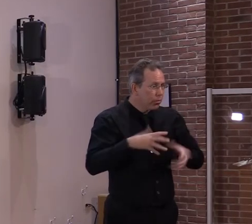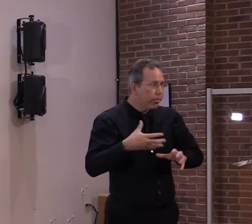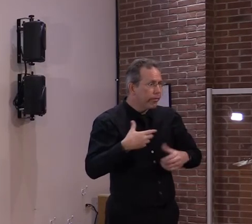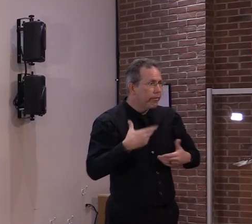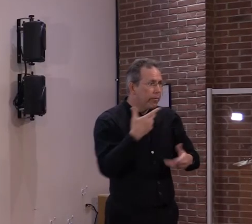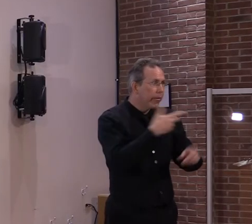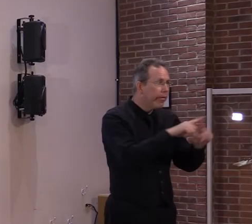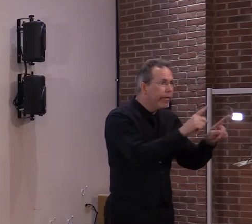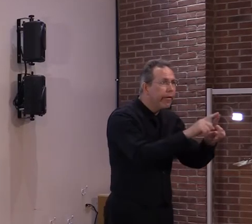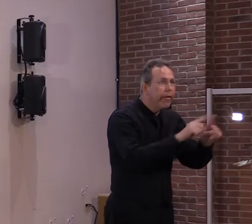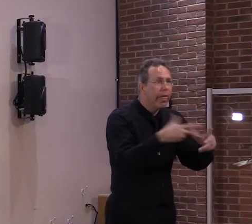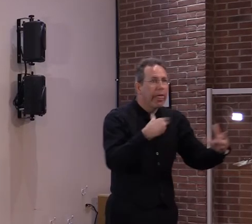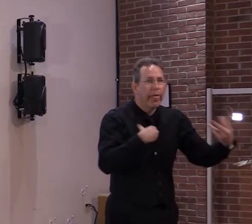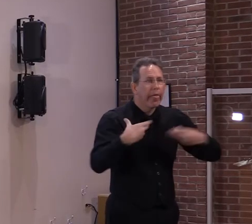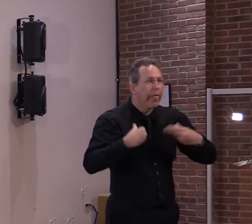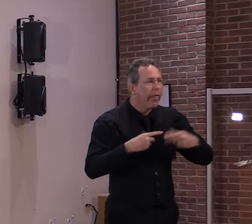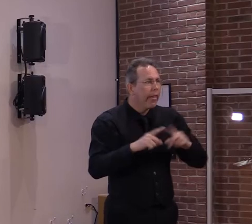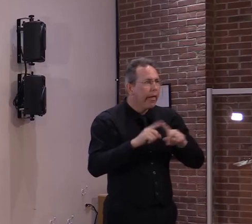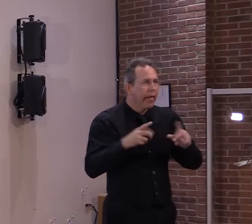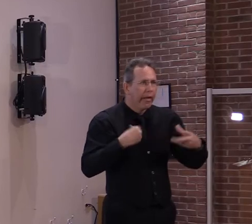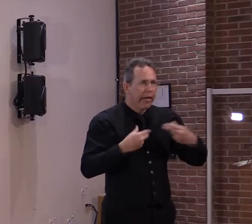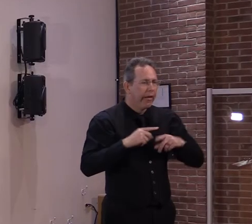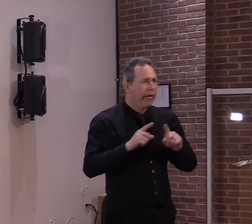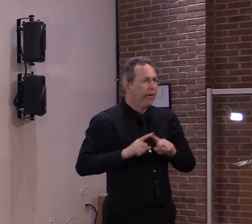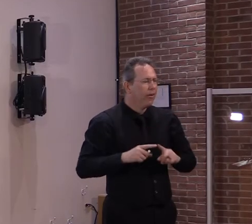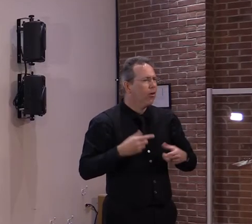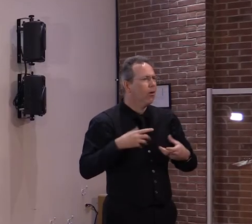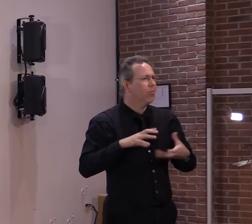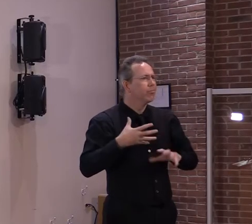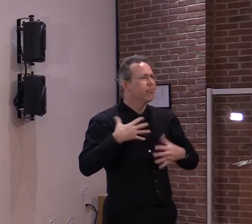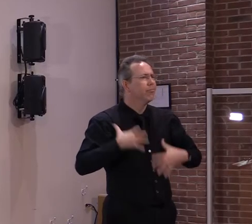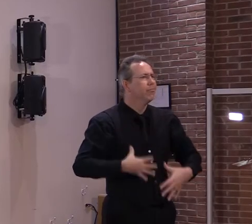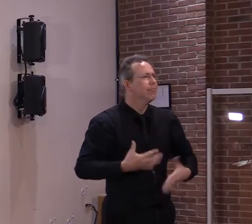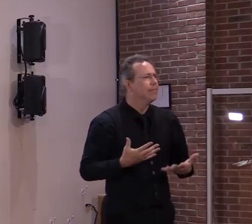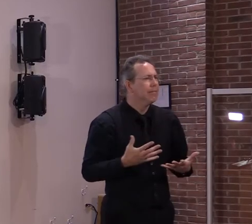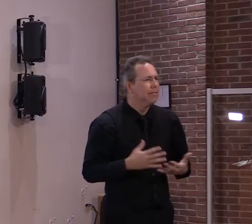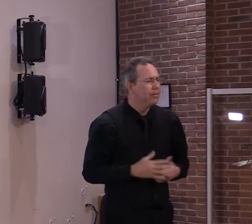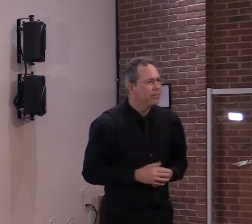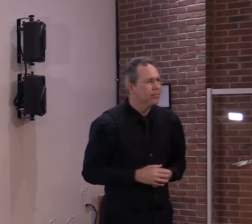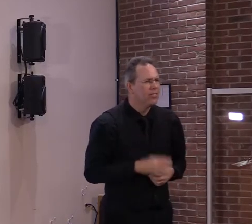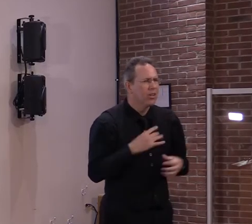harm without really realizing that that was a possibility.